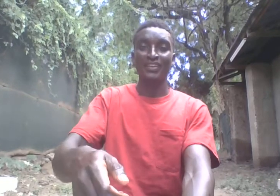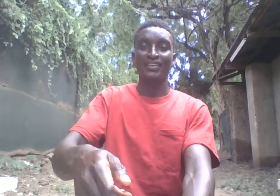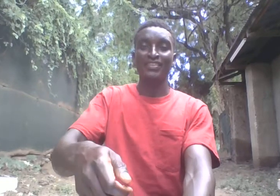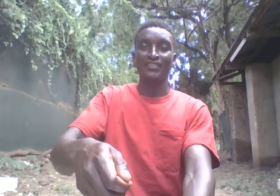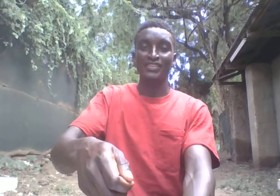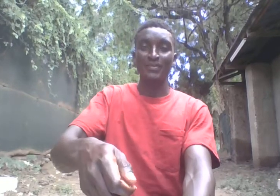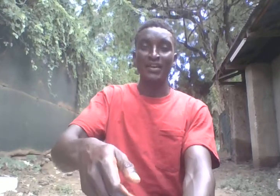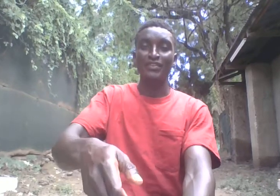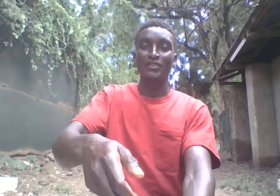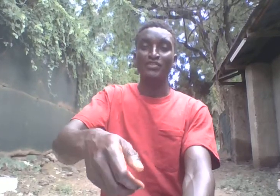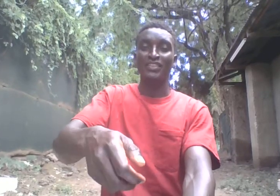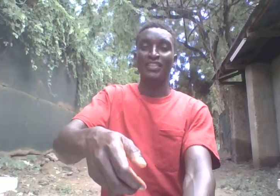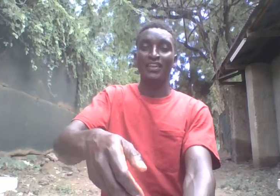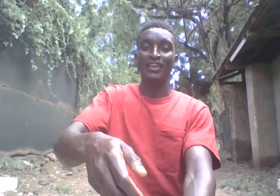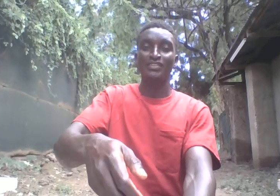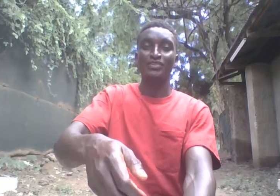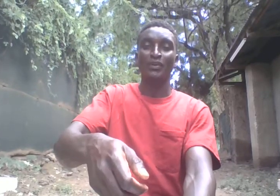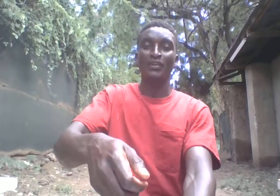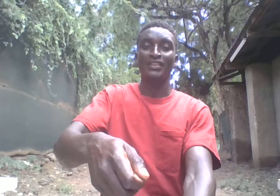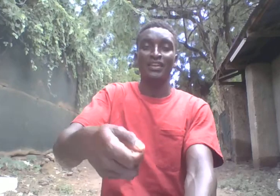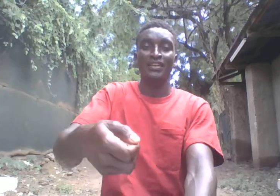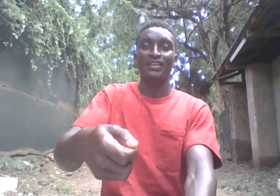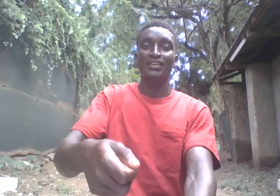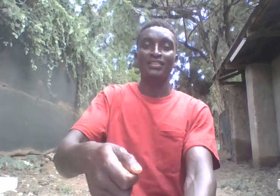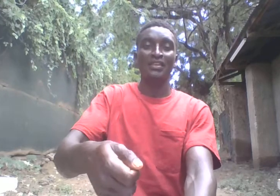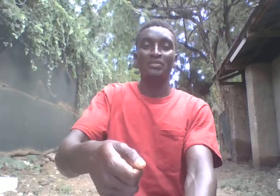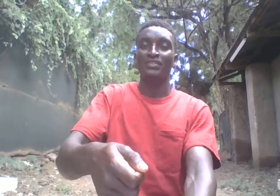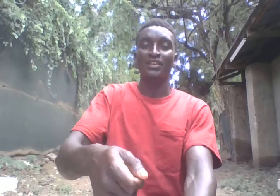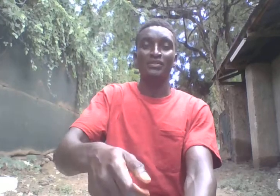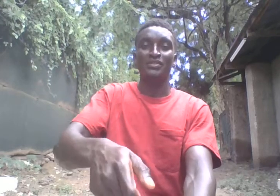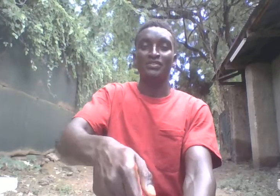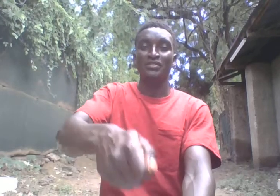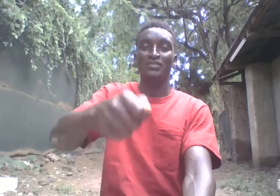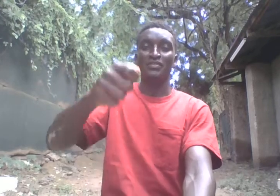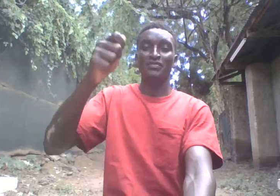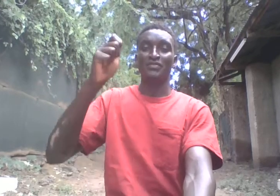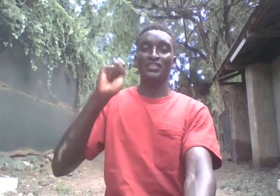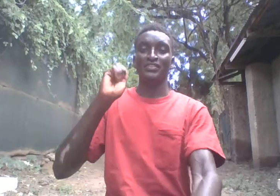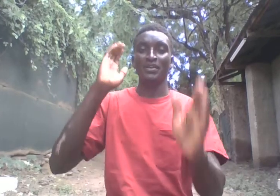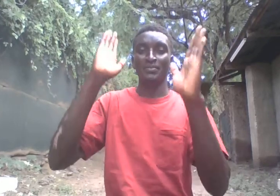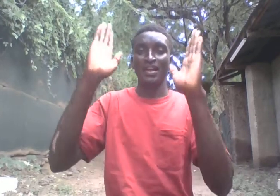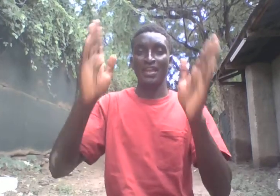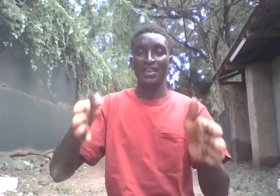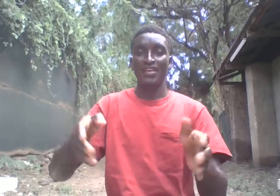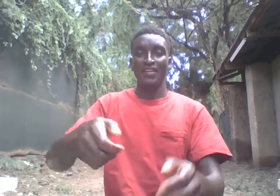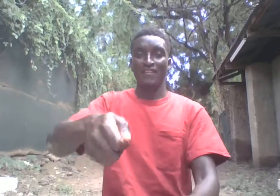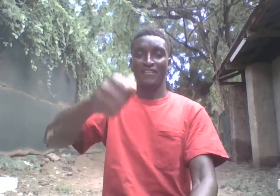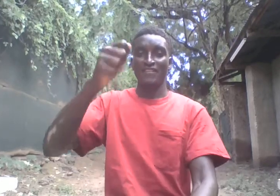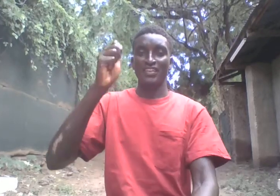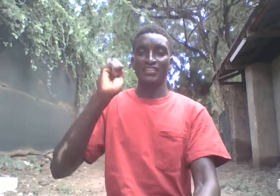the fisherman draws either the nets or rather the hooks they use. So fisherman,